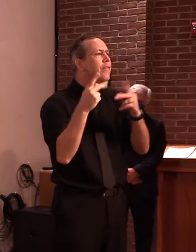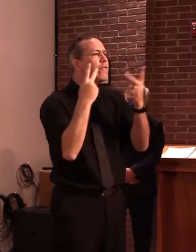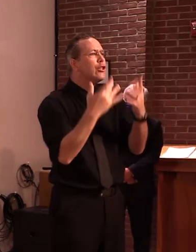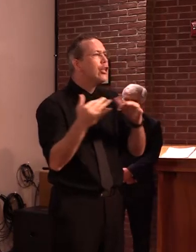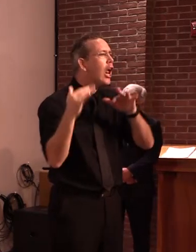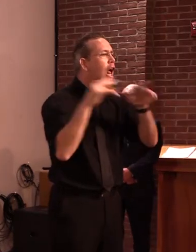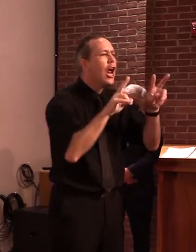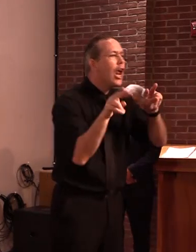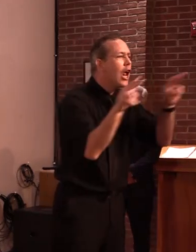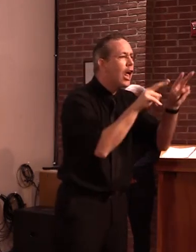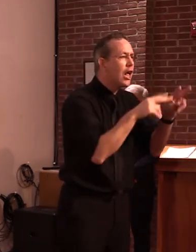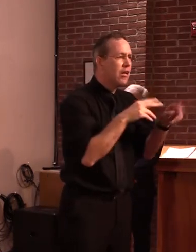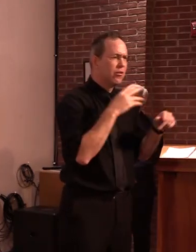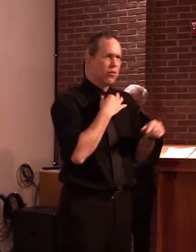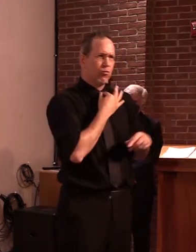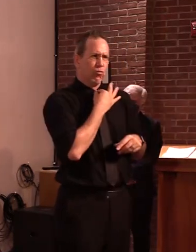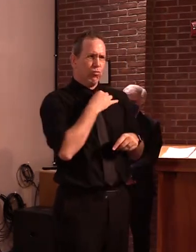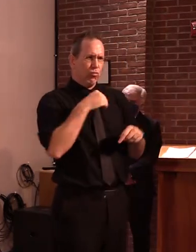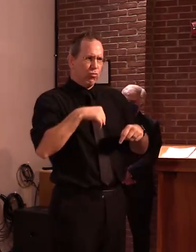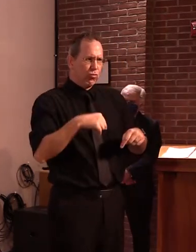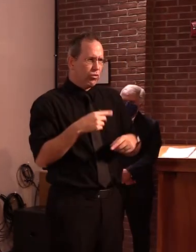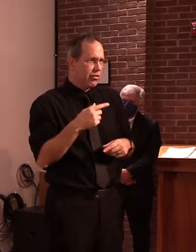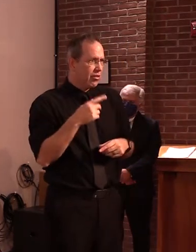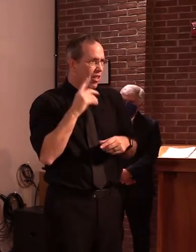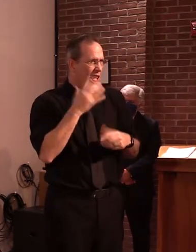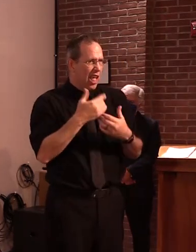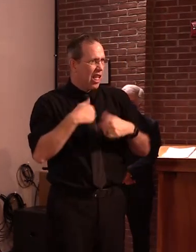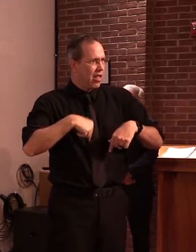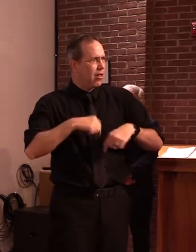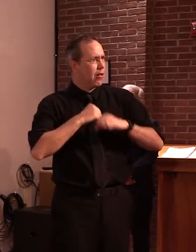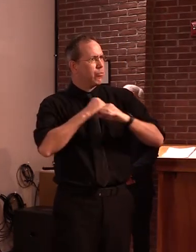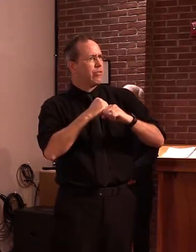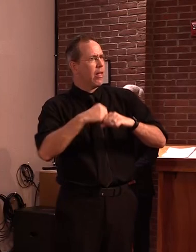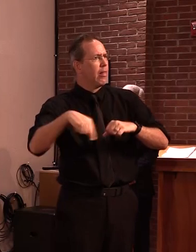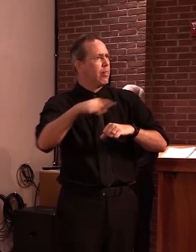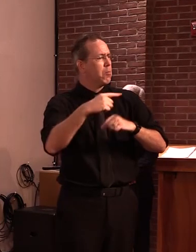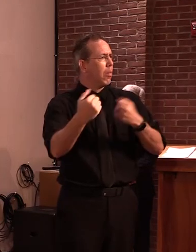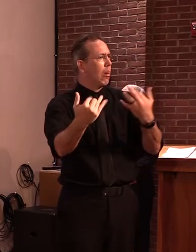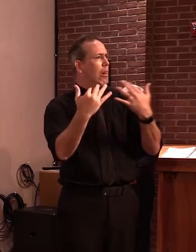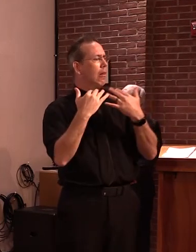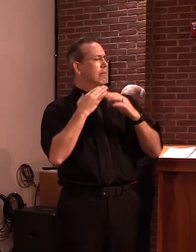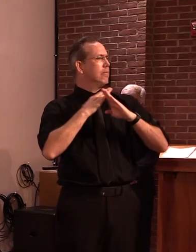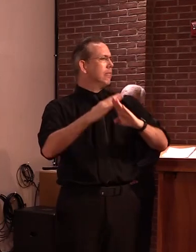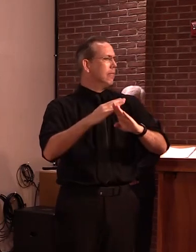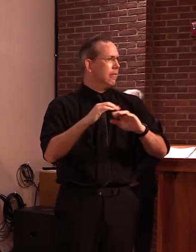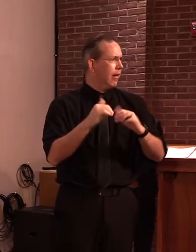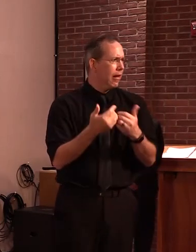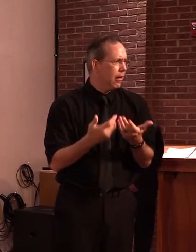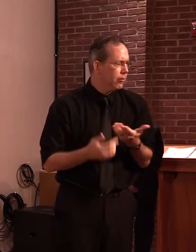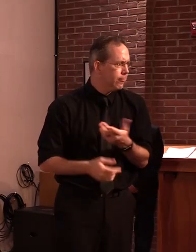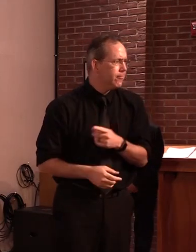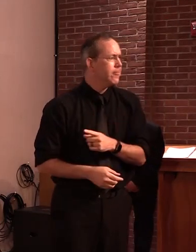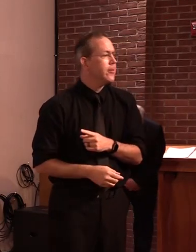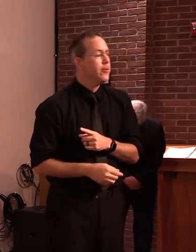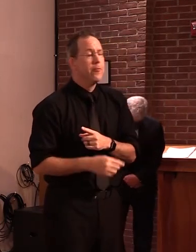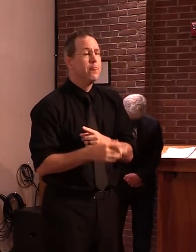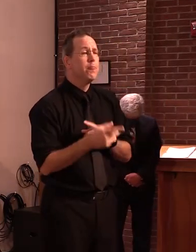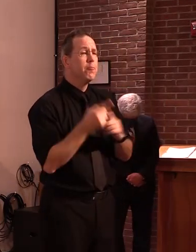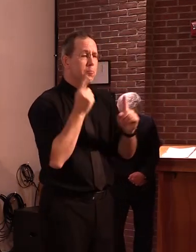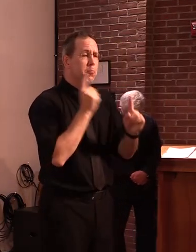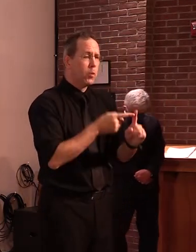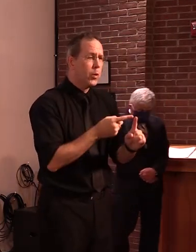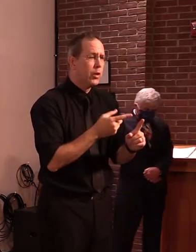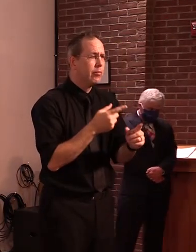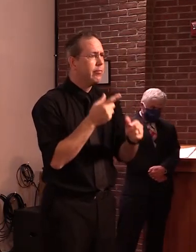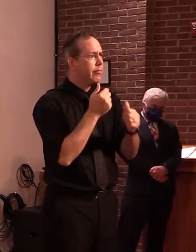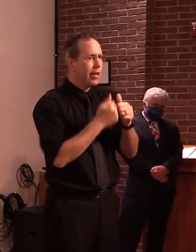compliance is the answer. However we get there, is important. We were on a pretty